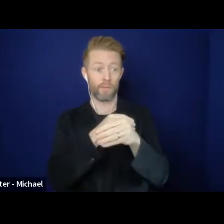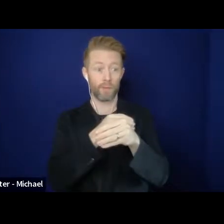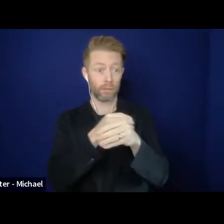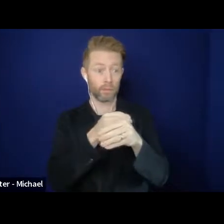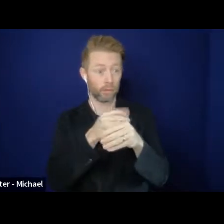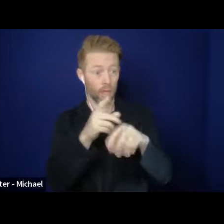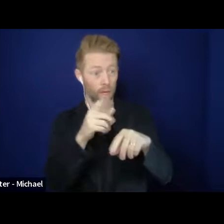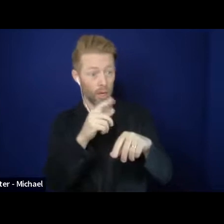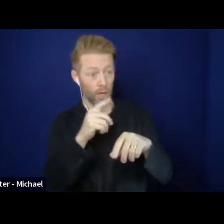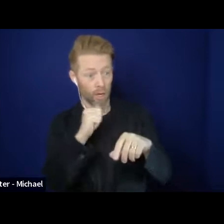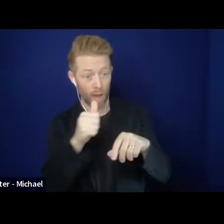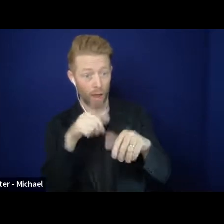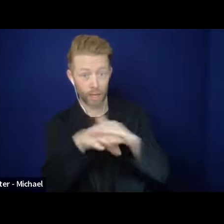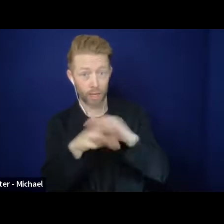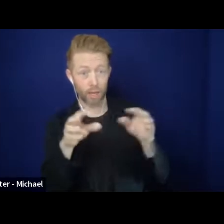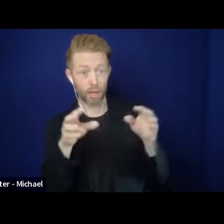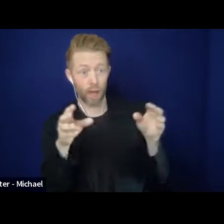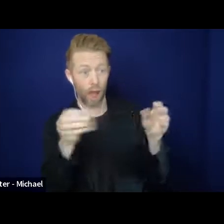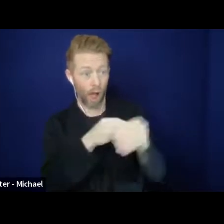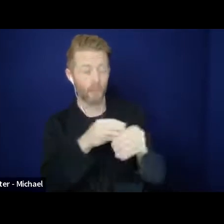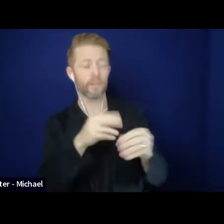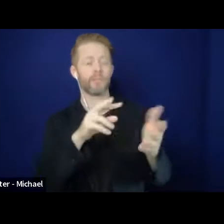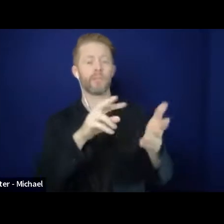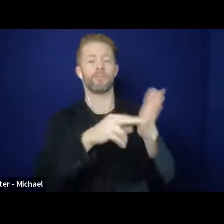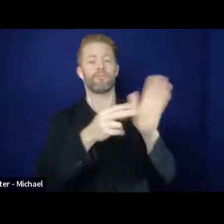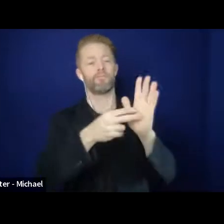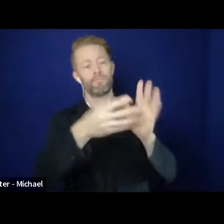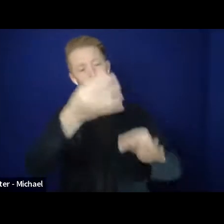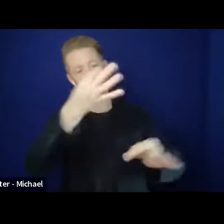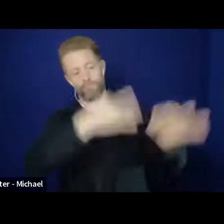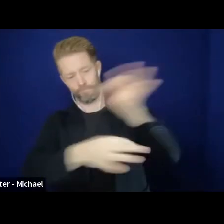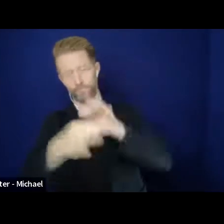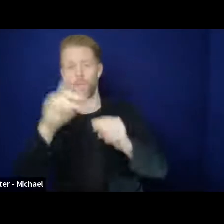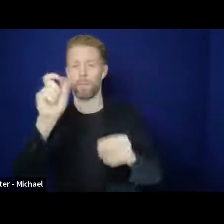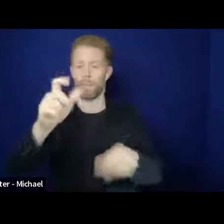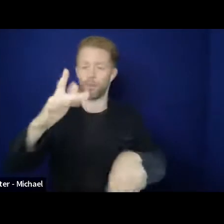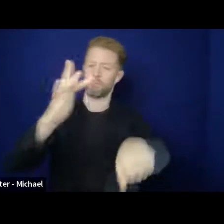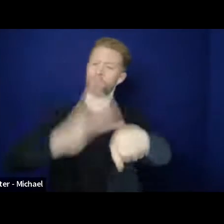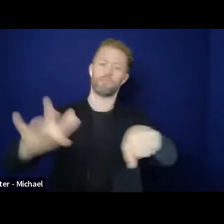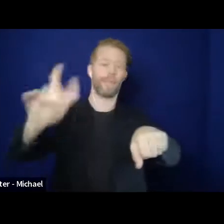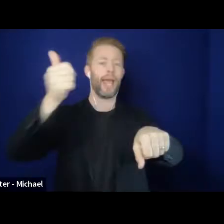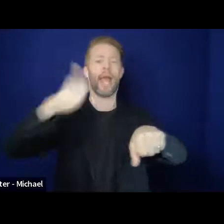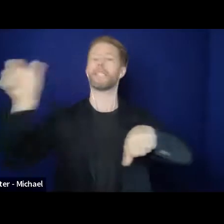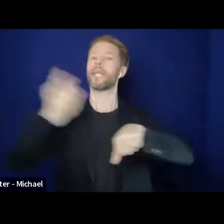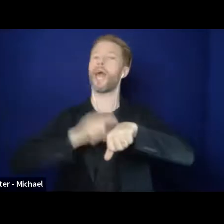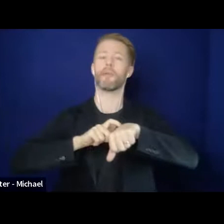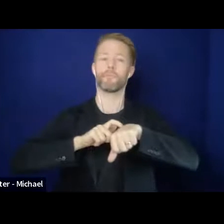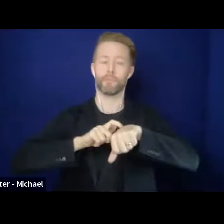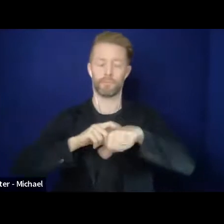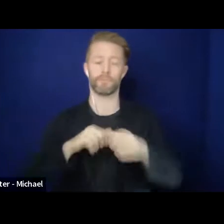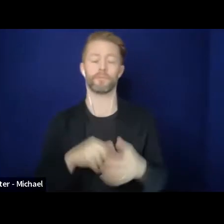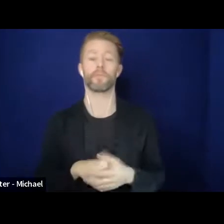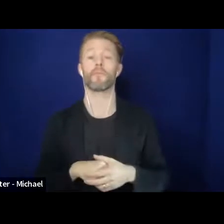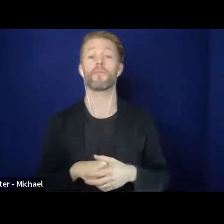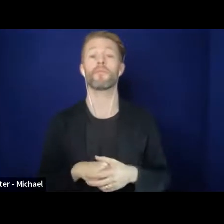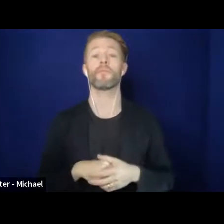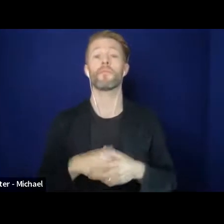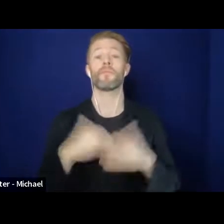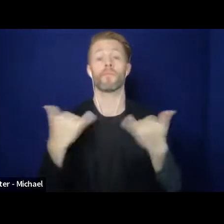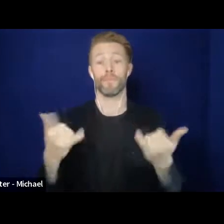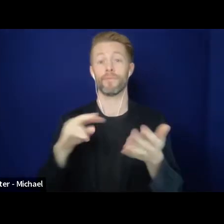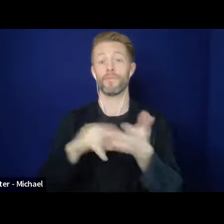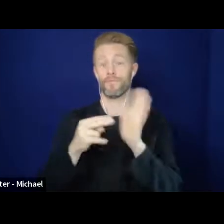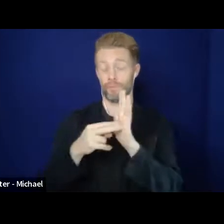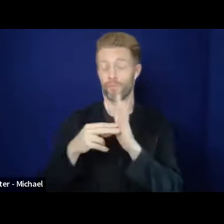on the fly is the usual justification for these things. And what this translates to is employers being monitored via